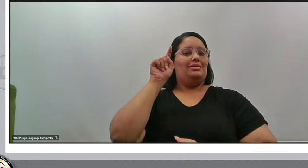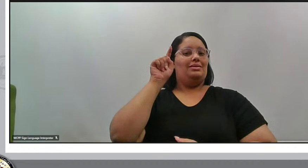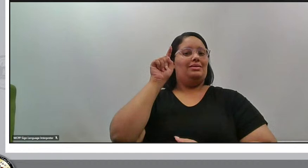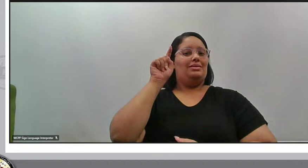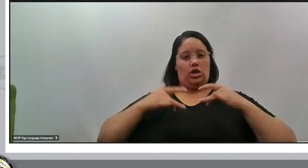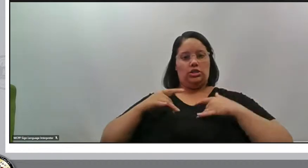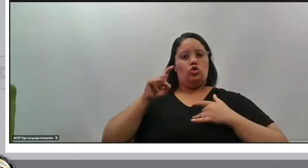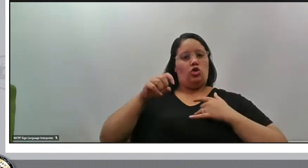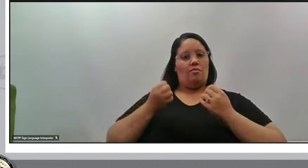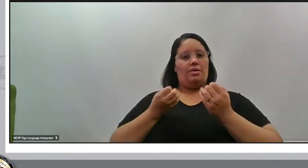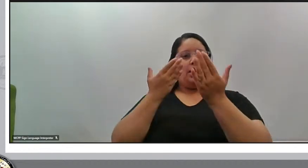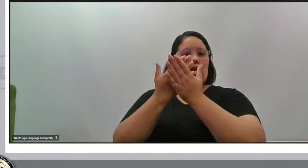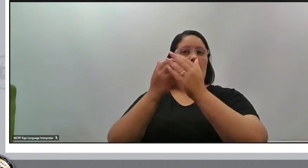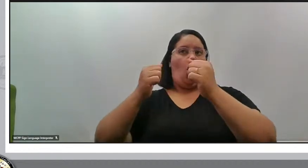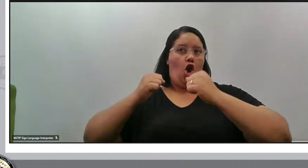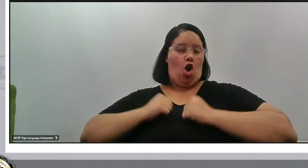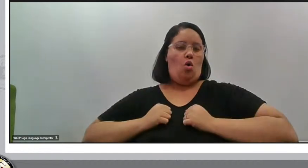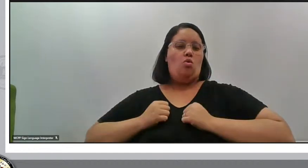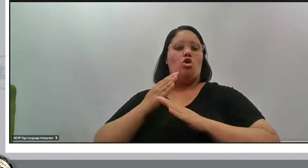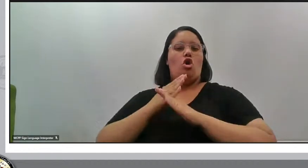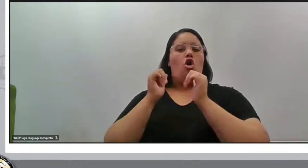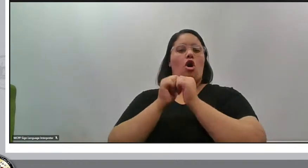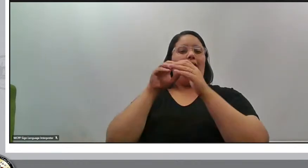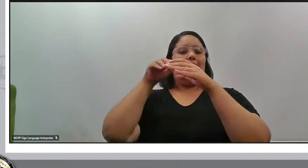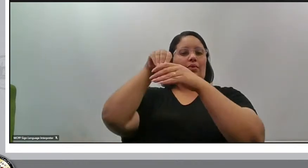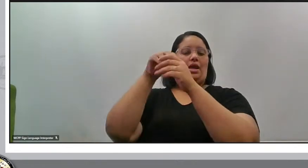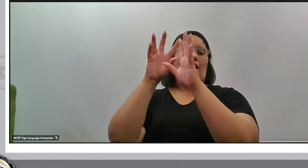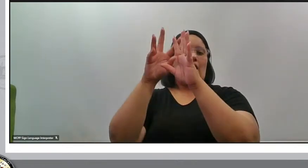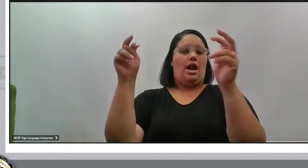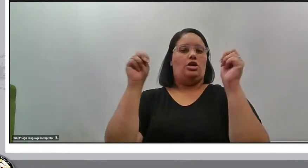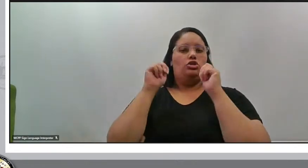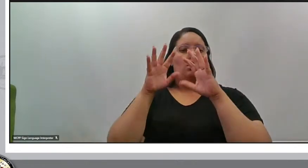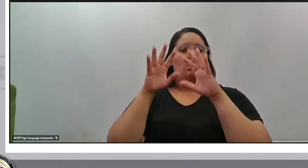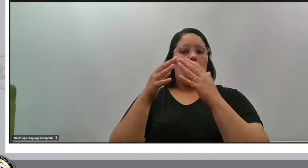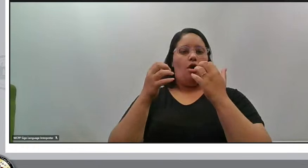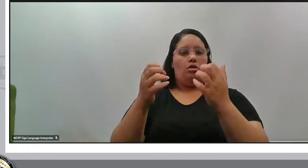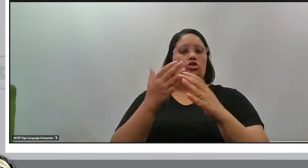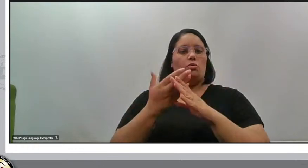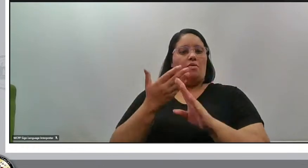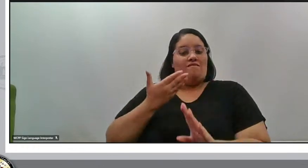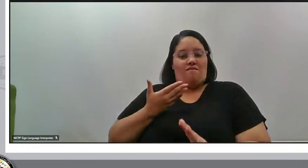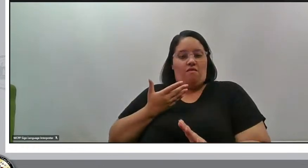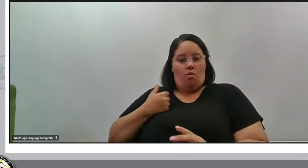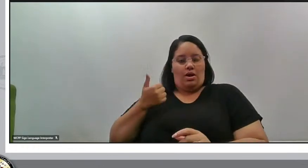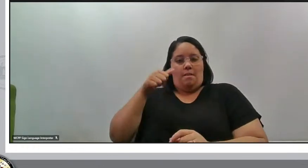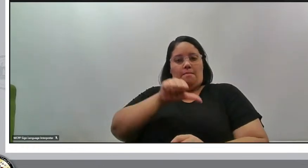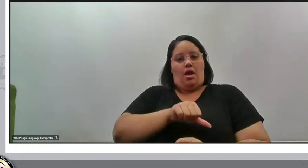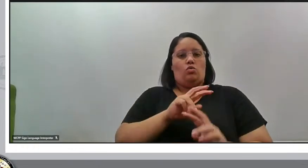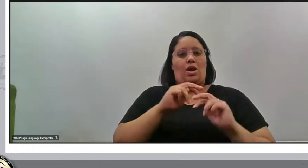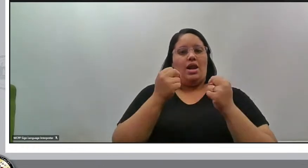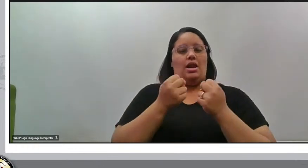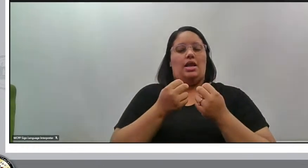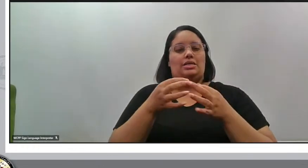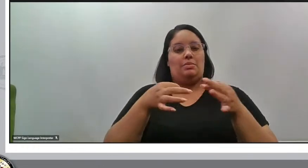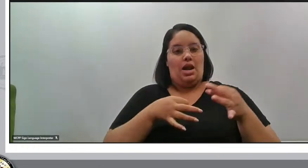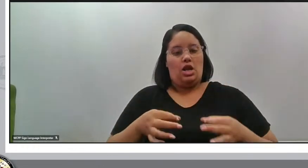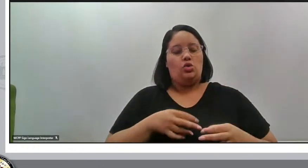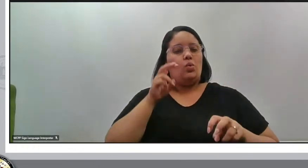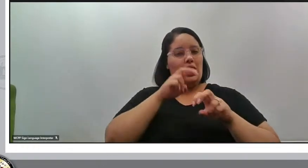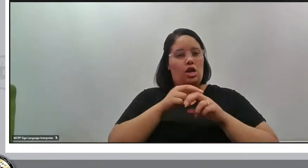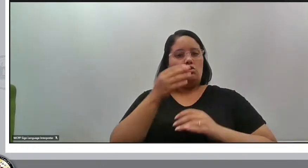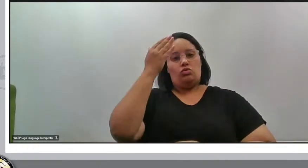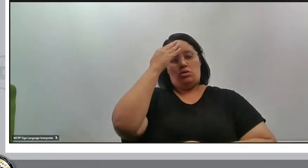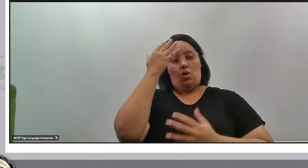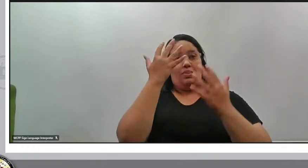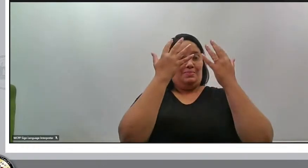his own colleagues in the National Parliament? So, Chair, before we get to the explanations and all, can we get an indication as to the